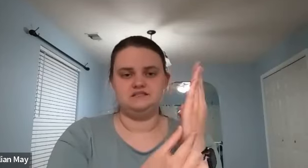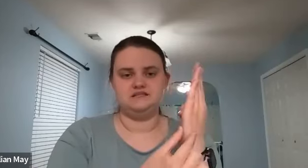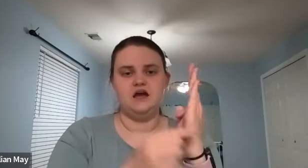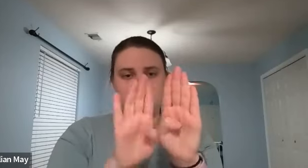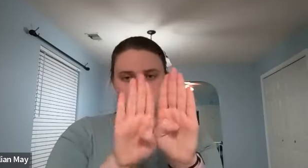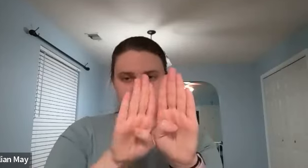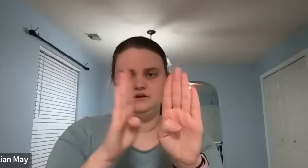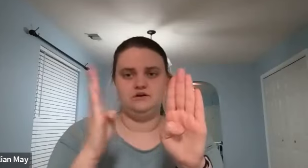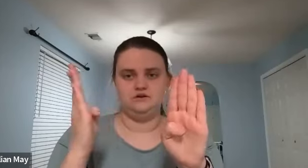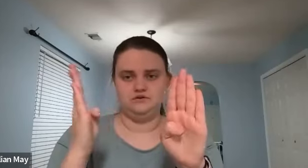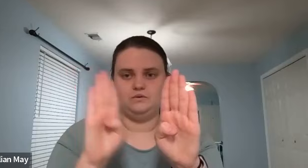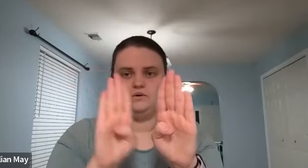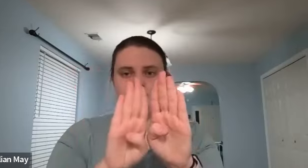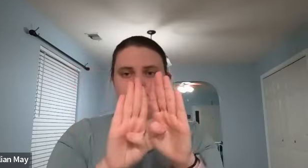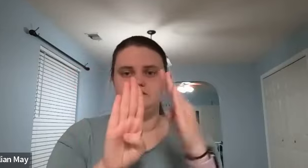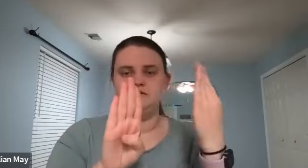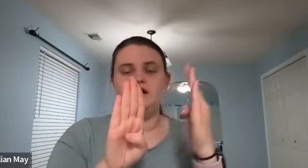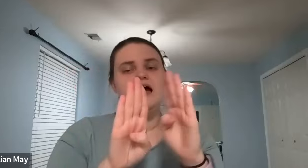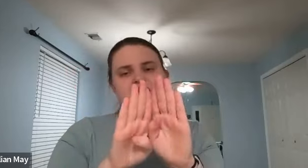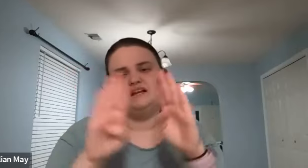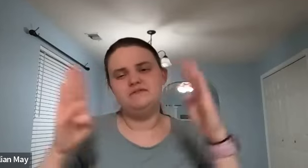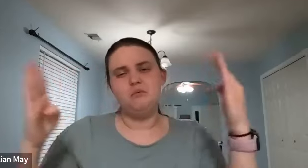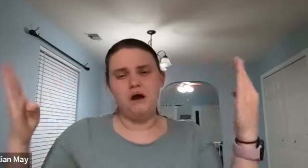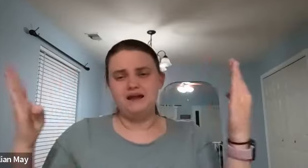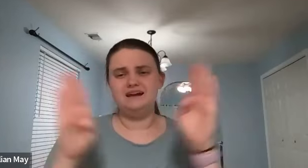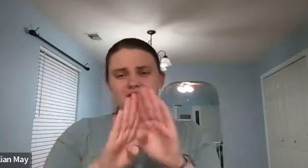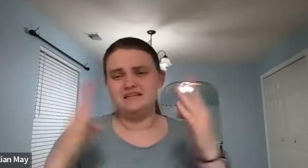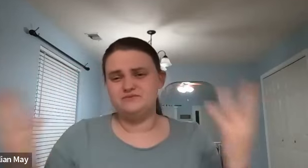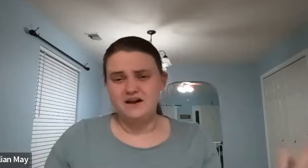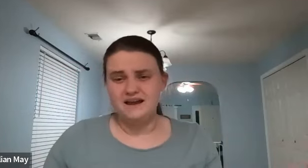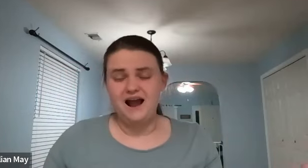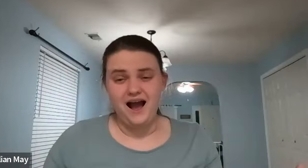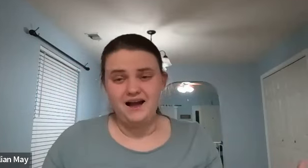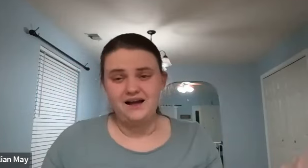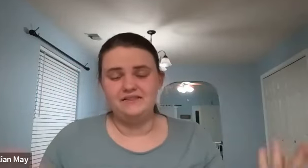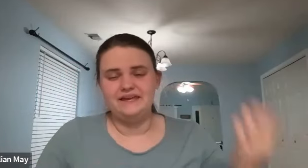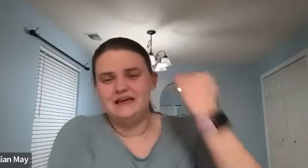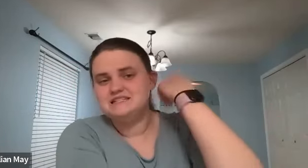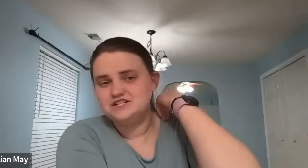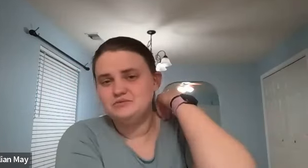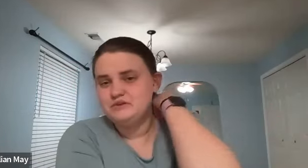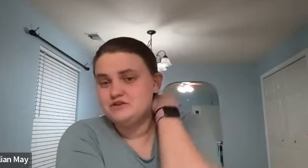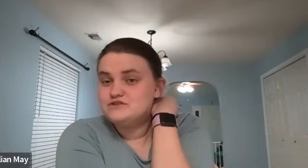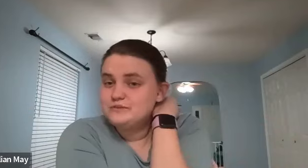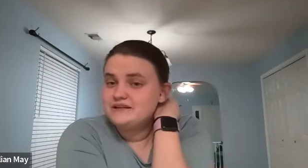sense? Door. And I mean, if they widen out, that's fine. Like that's actually will be used for being